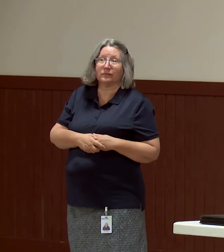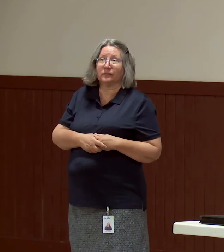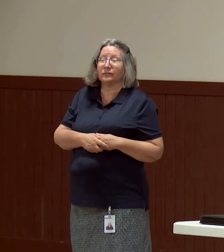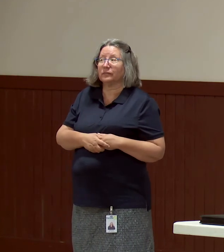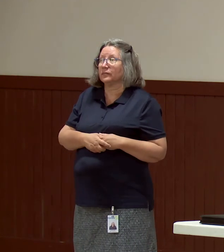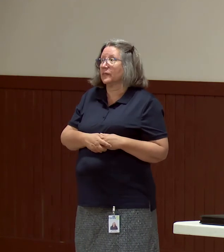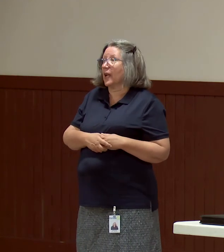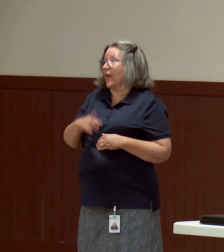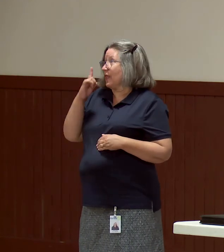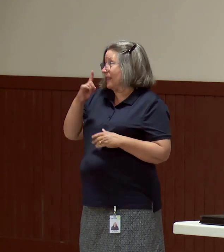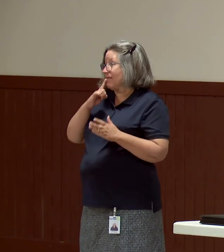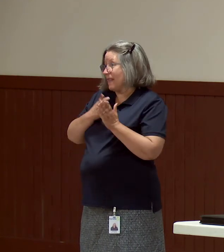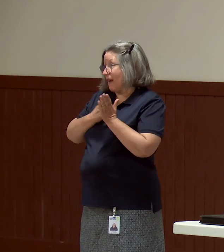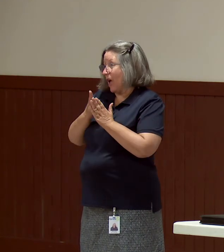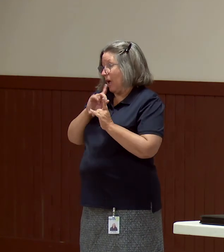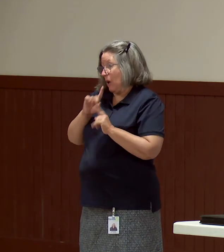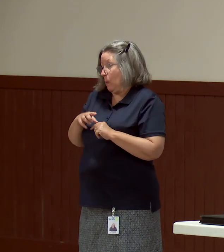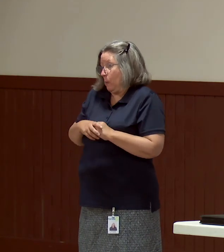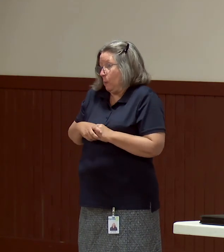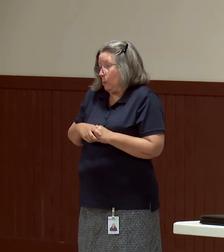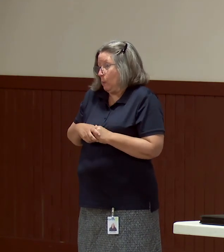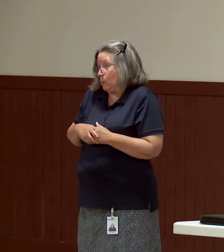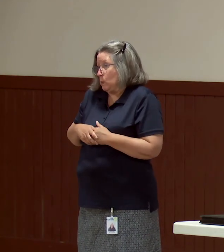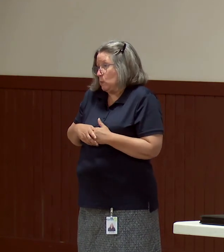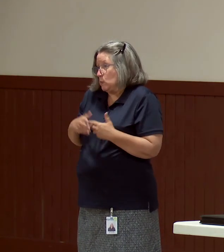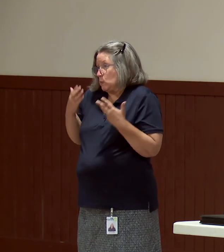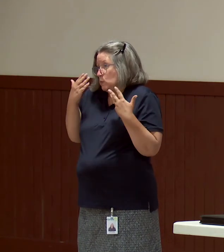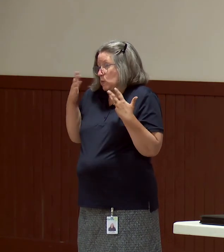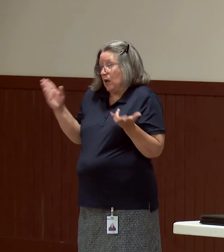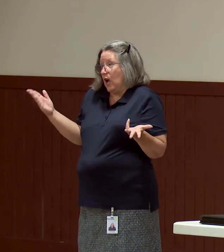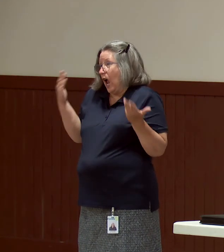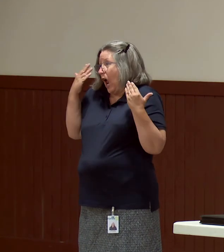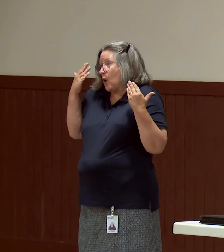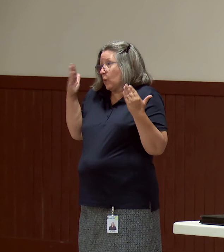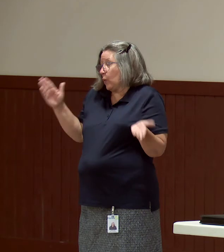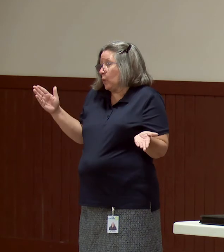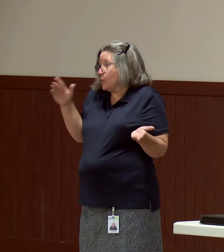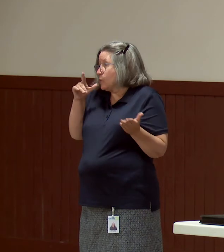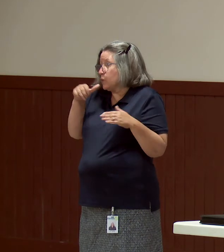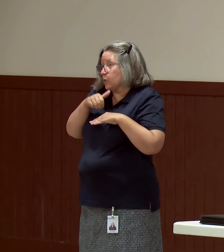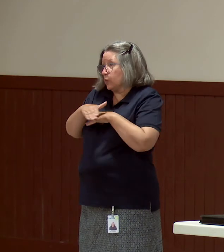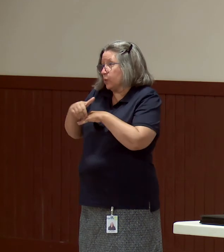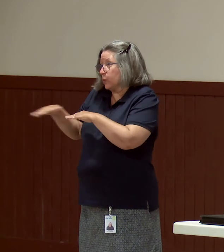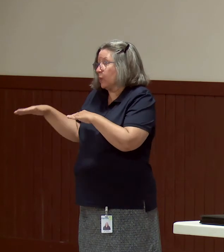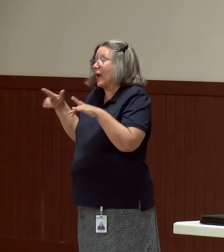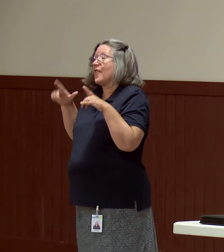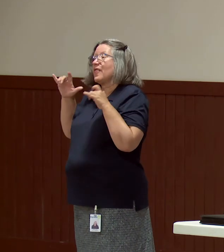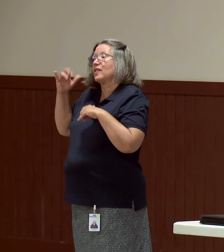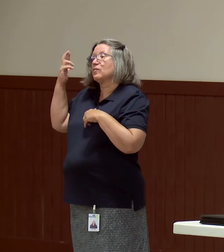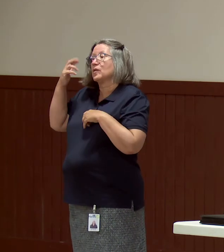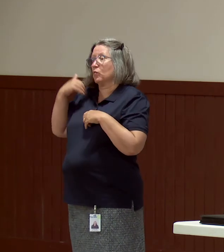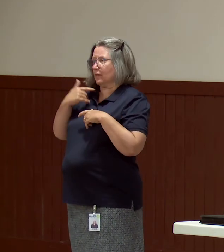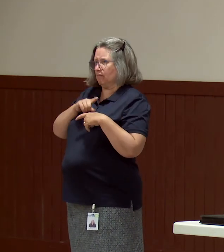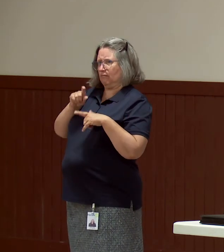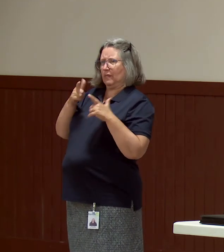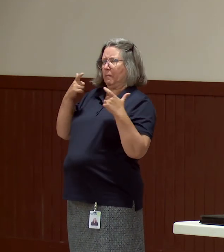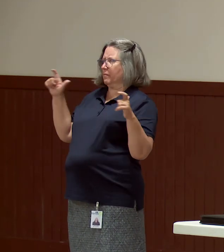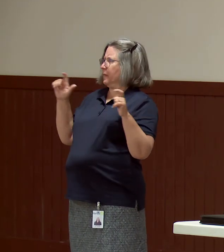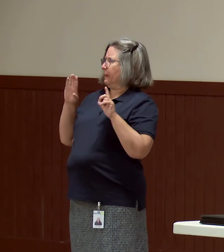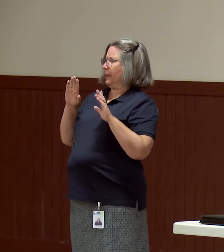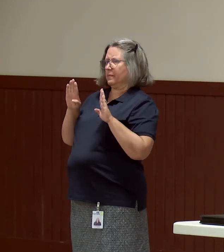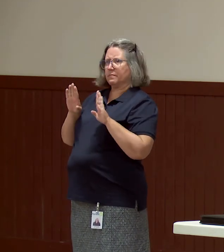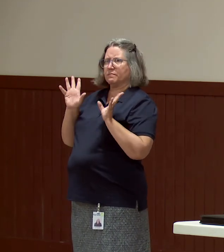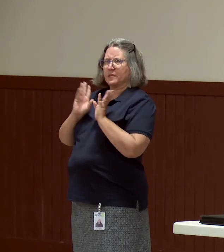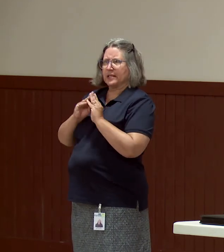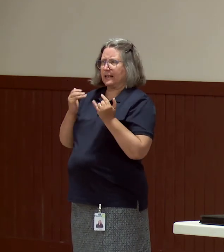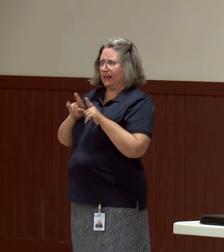that the honest answer is we really don't completely know that, and that's part of the reason that we're having these forums. We want to hear